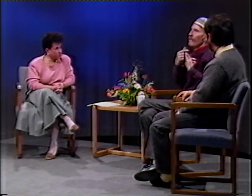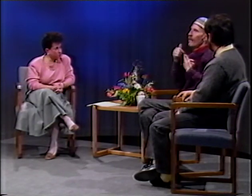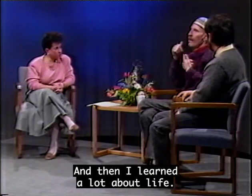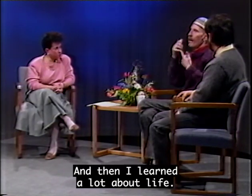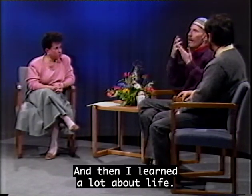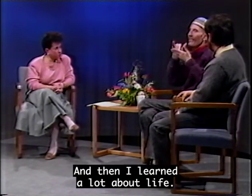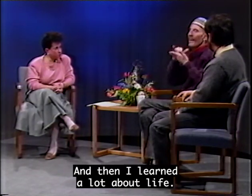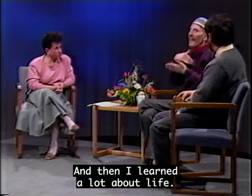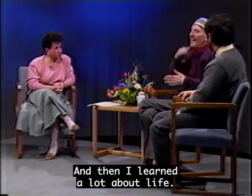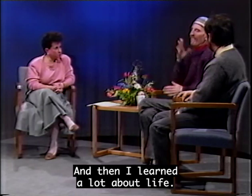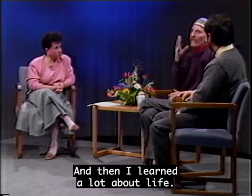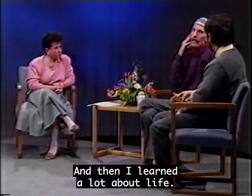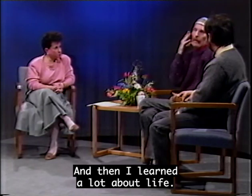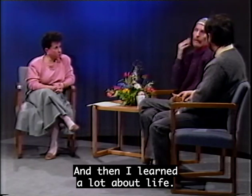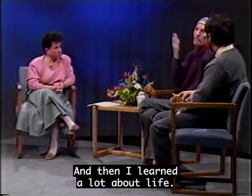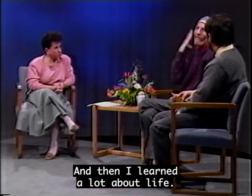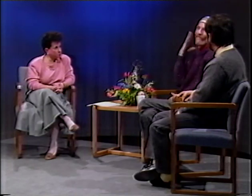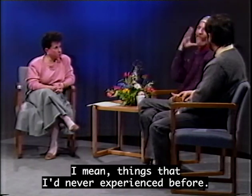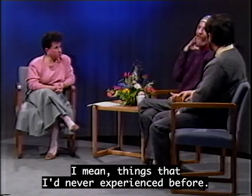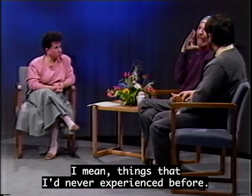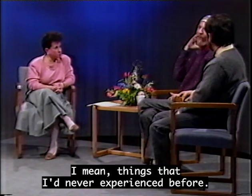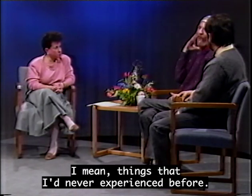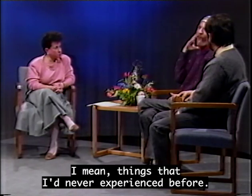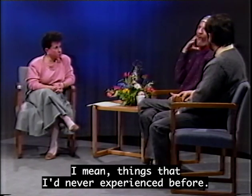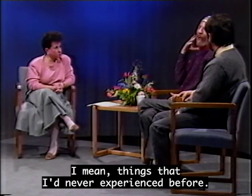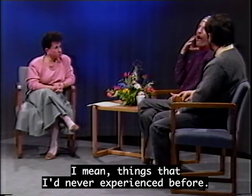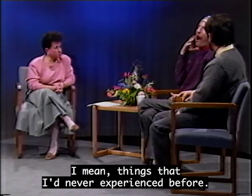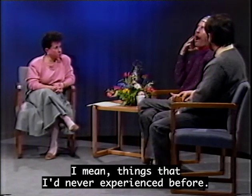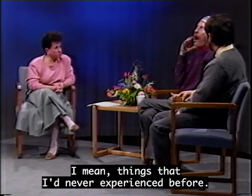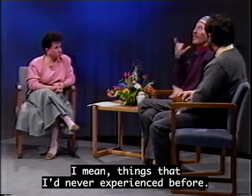And then I learned a lot about life. I mean, things that I'd never experienced before.